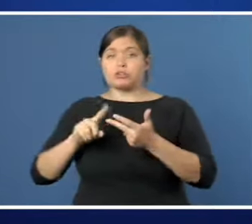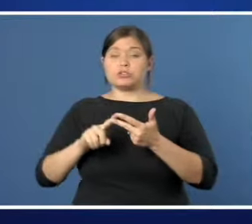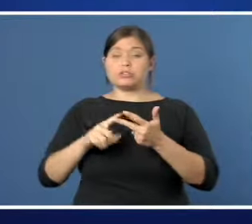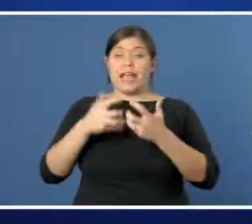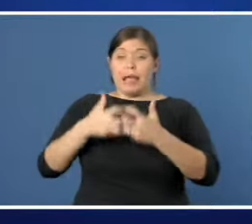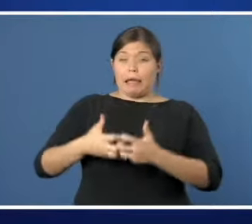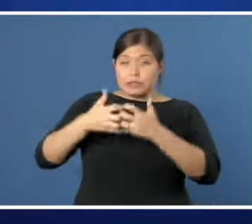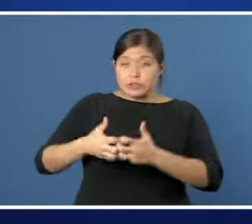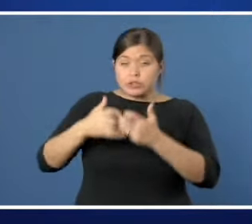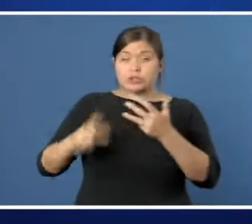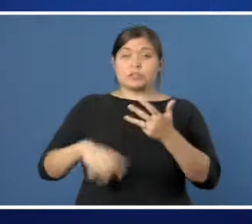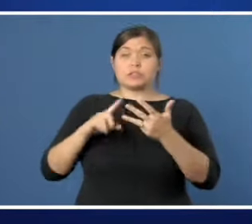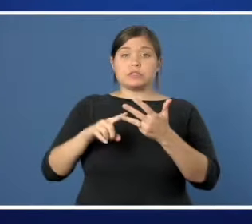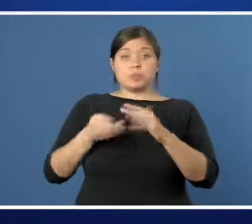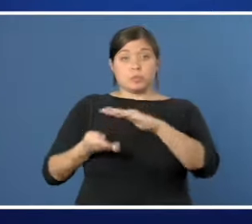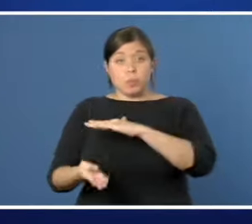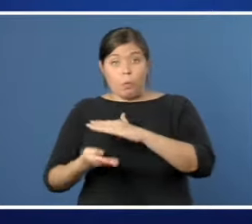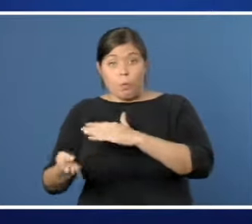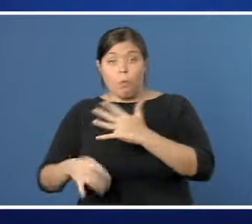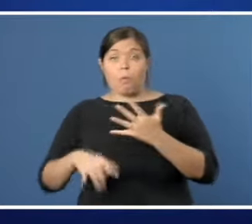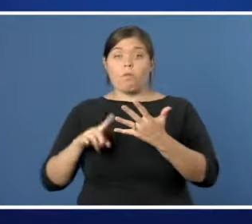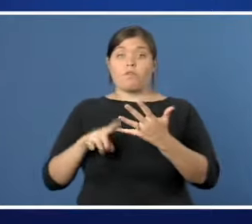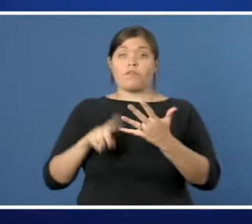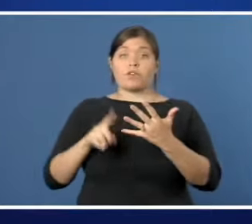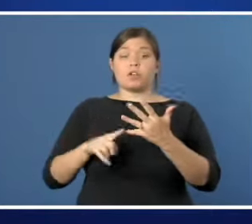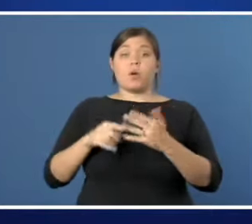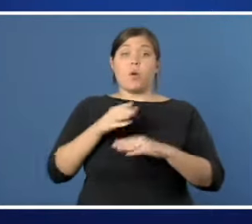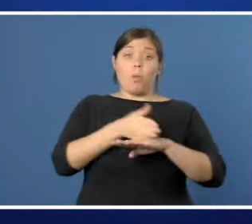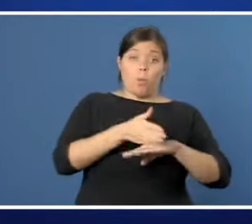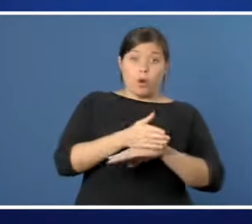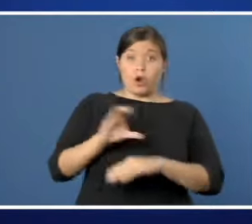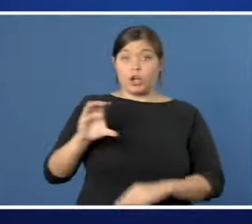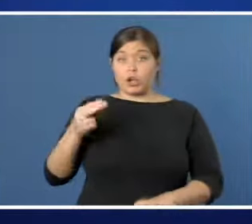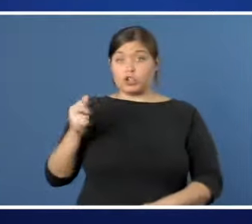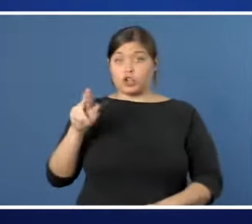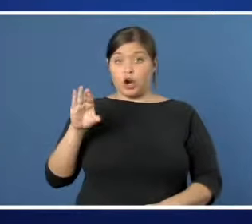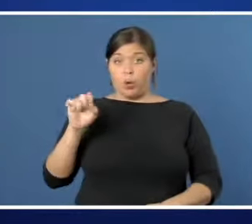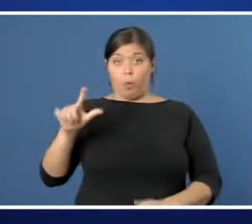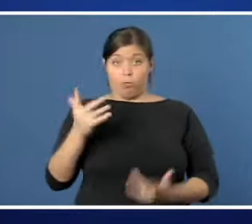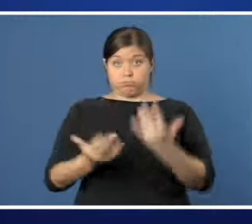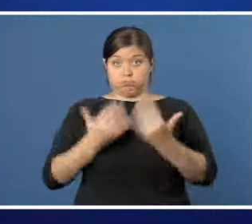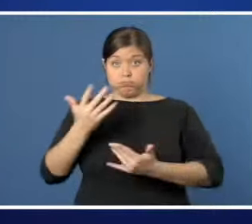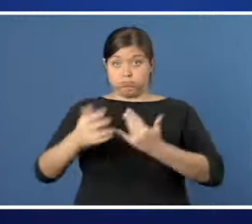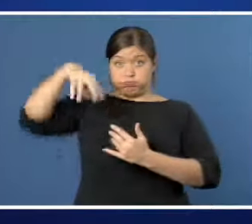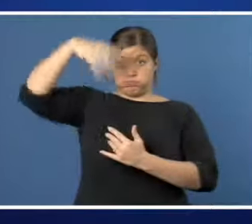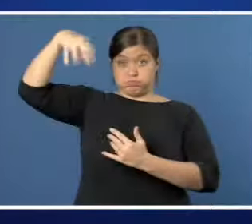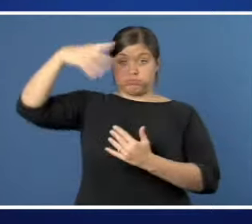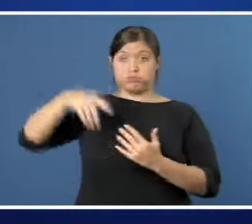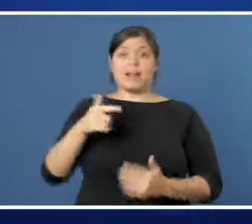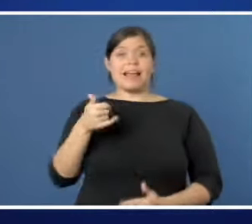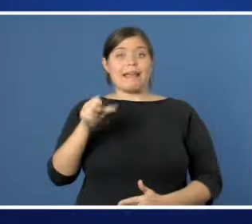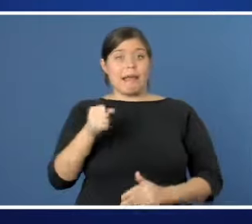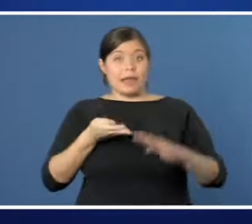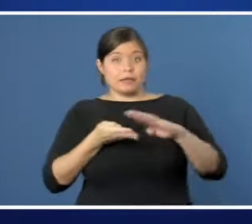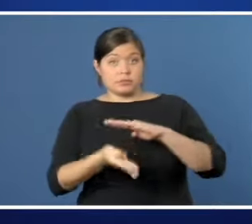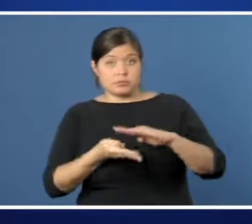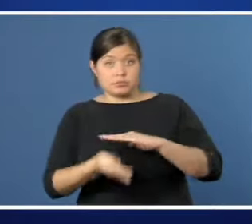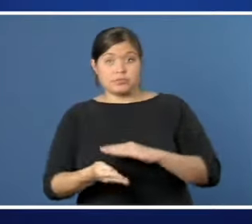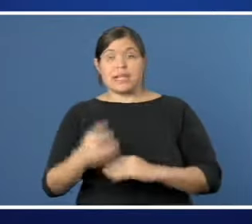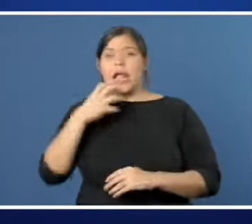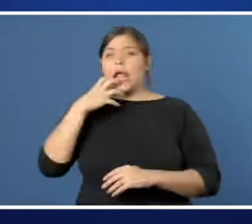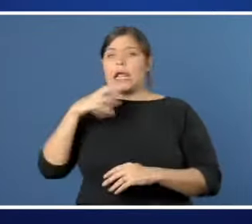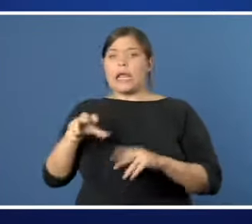engines, stoves, lanterns, burning charcoal and wood, and gas